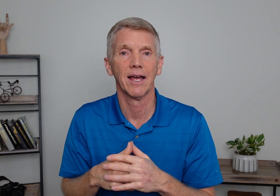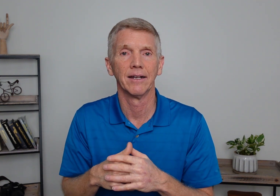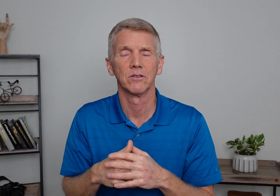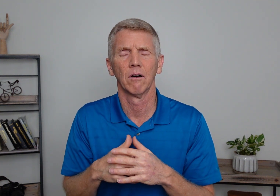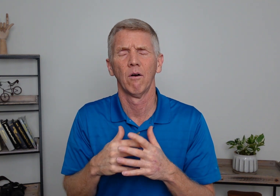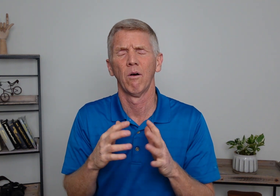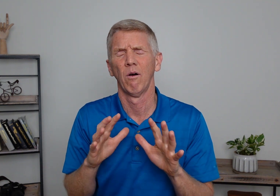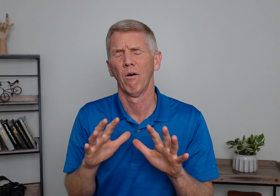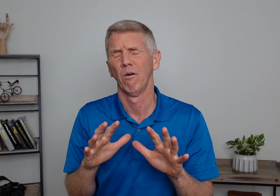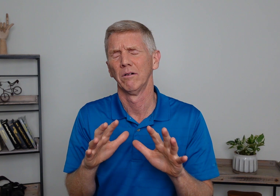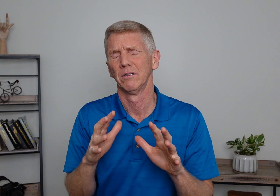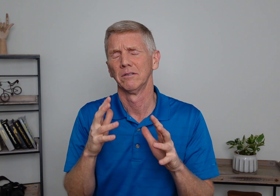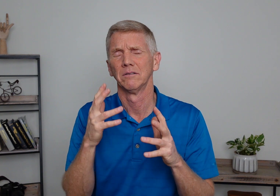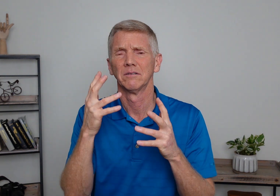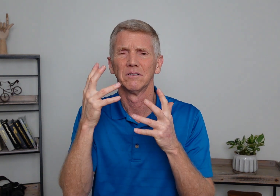sadness? Oh.